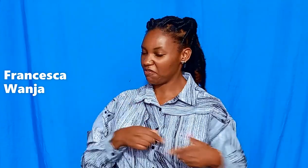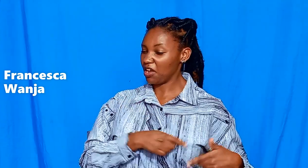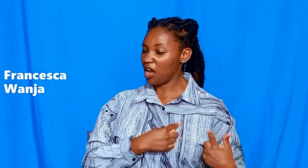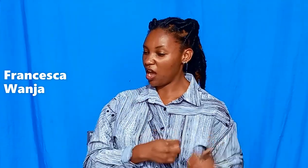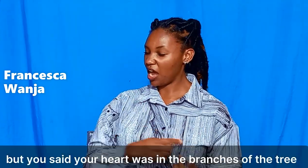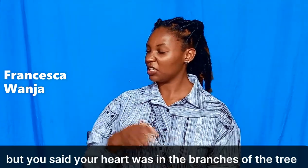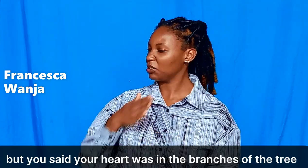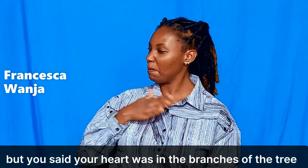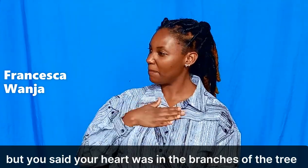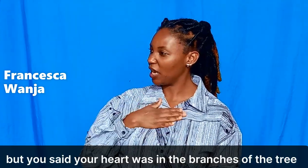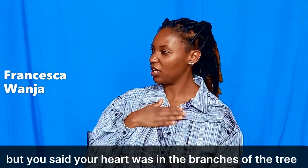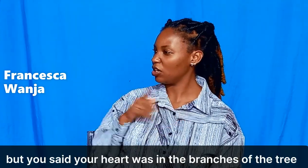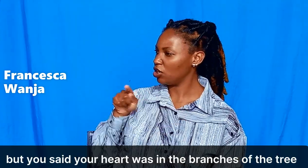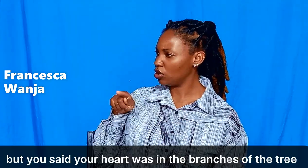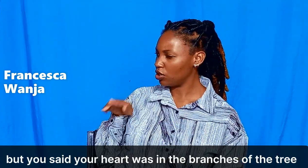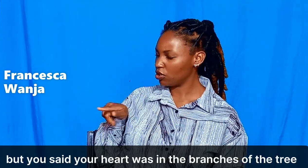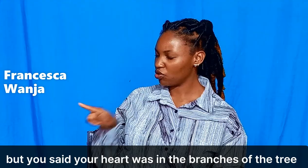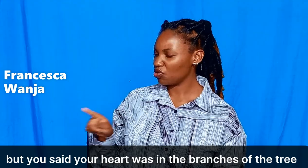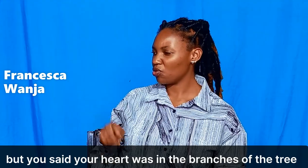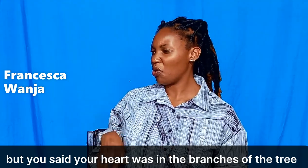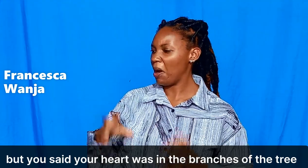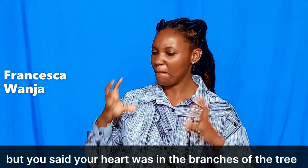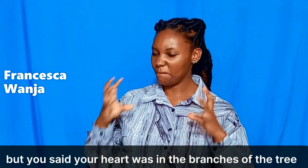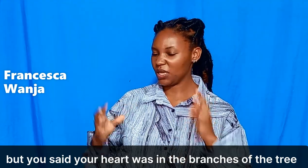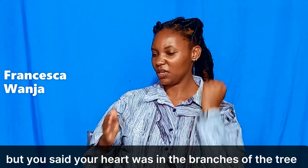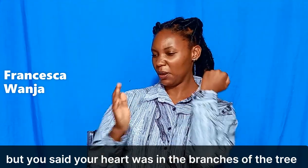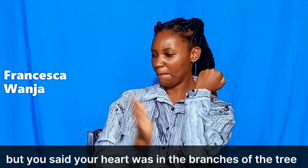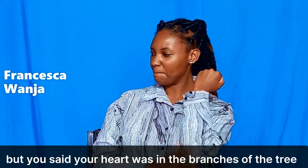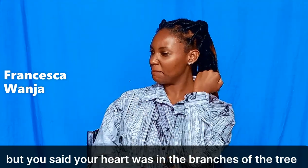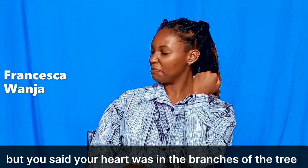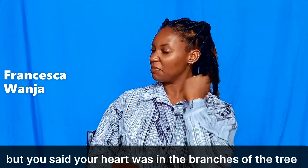But you said your heart was in the branches of the tree?